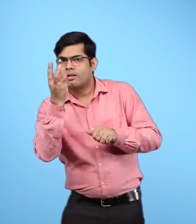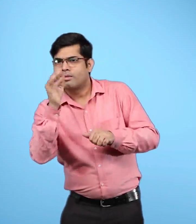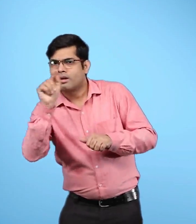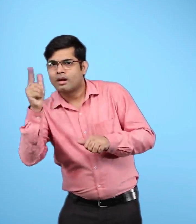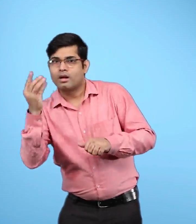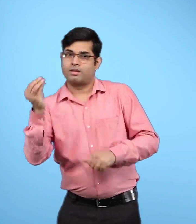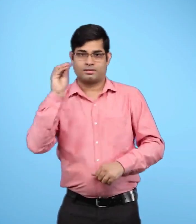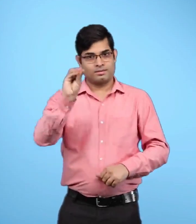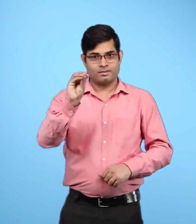blanks.